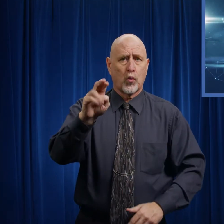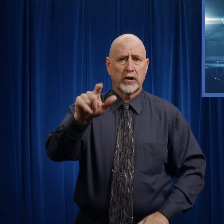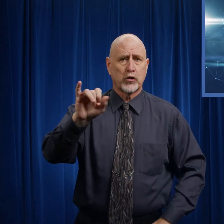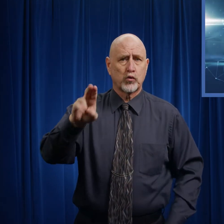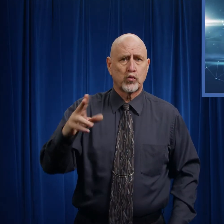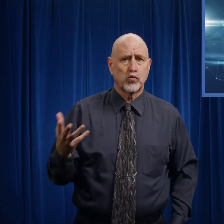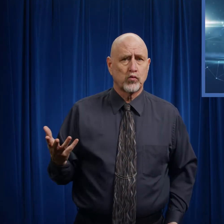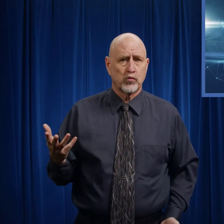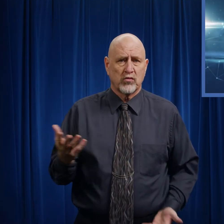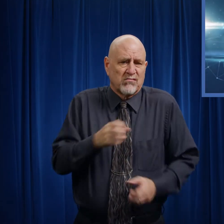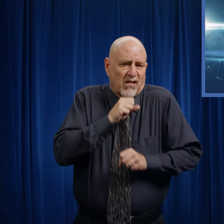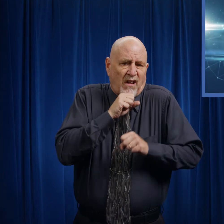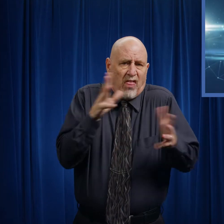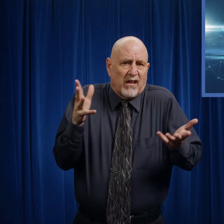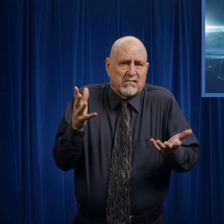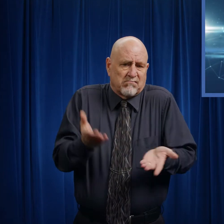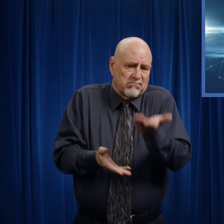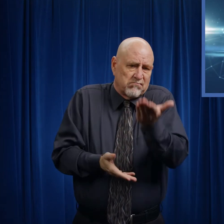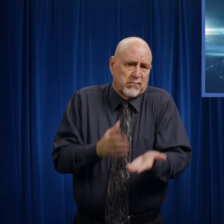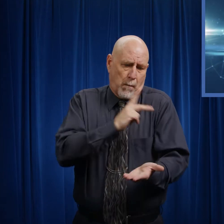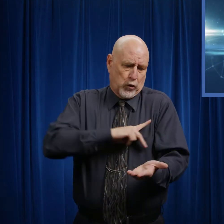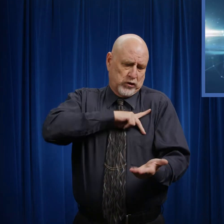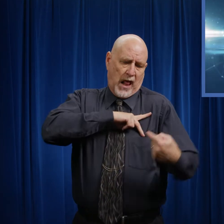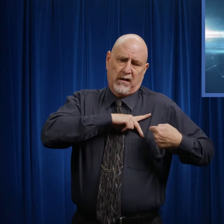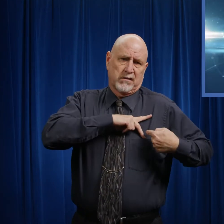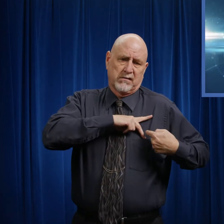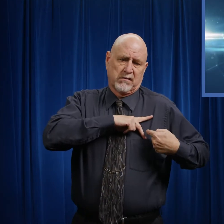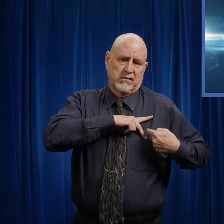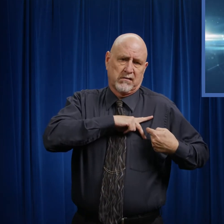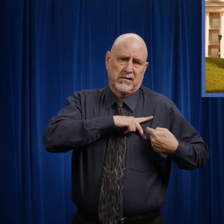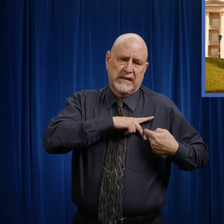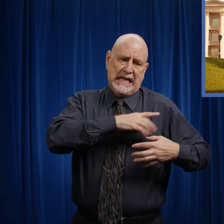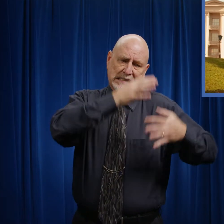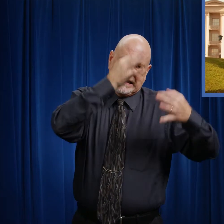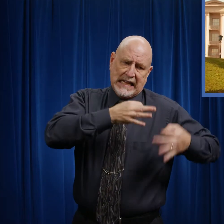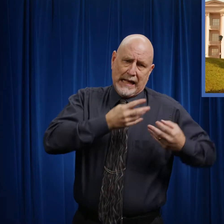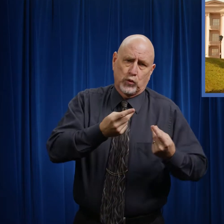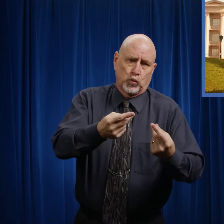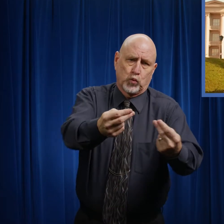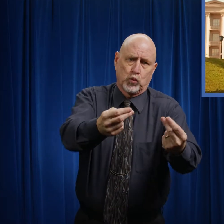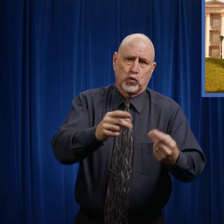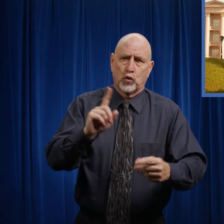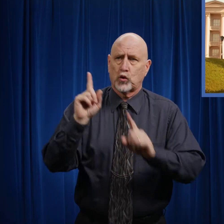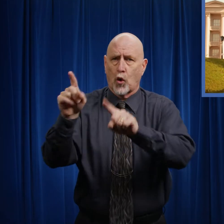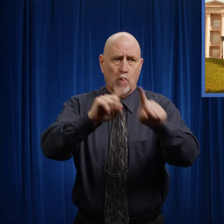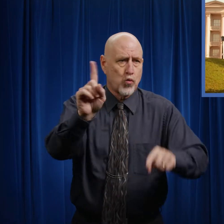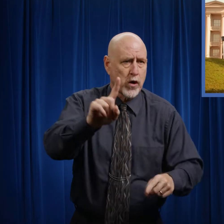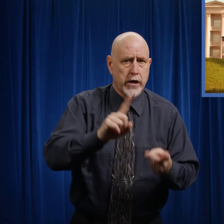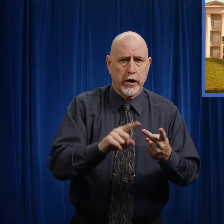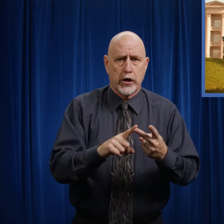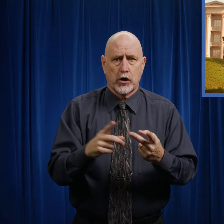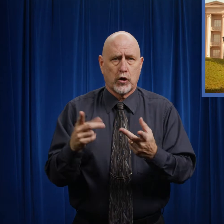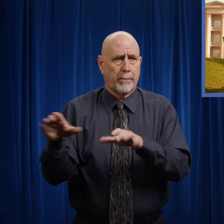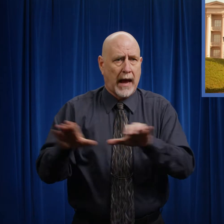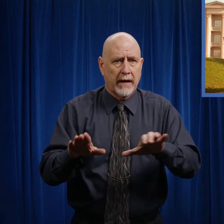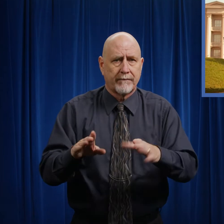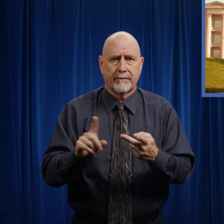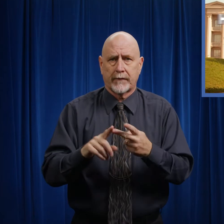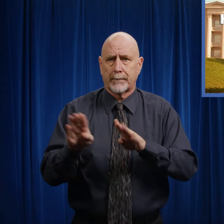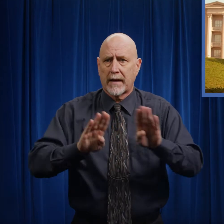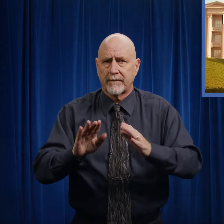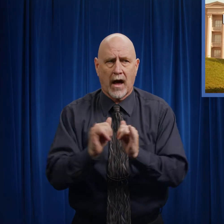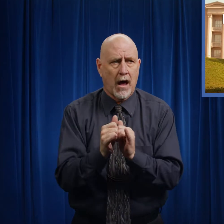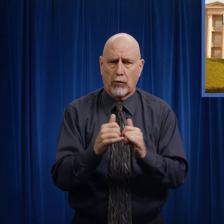you. They would say there's nothing that composes your personality that decides what to do, where to go, how to